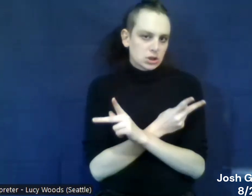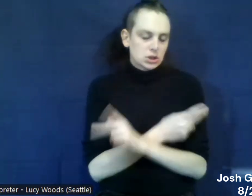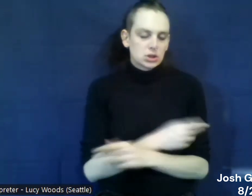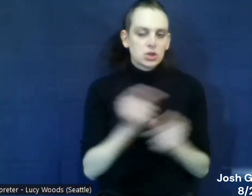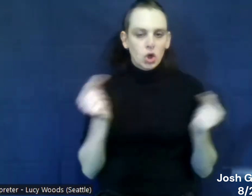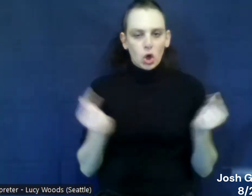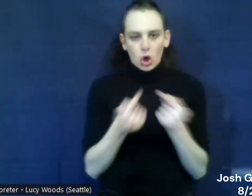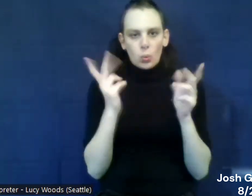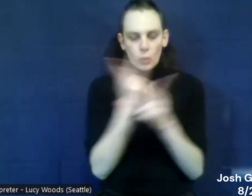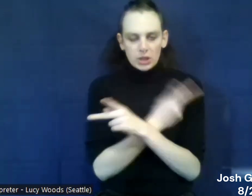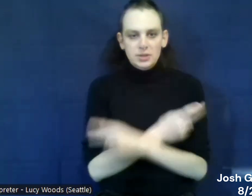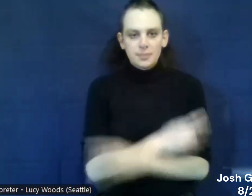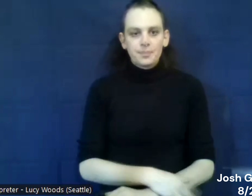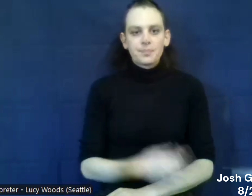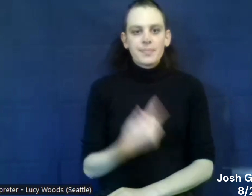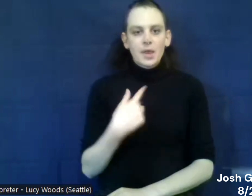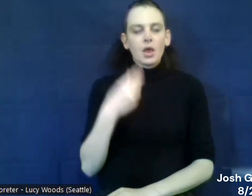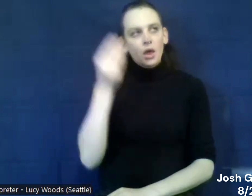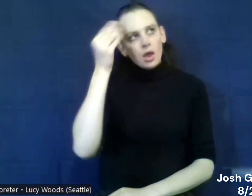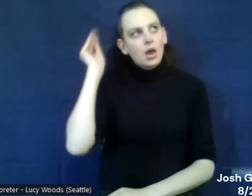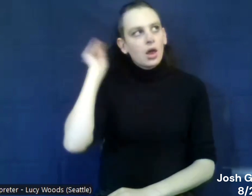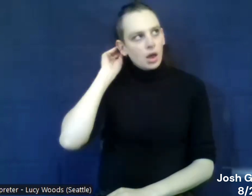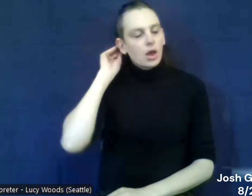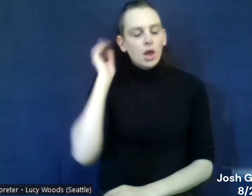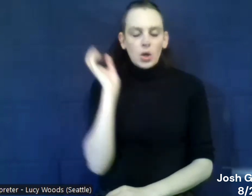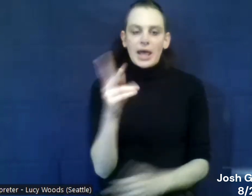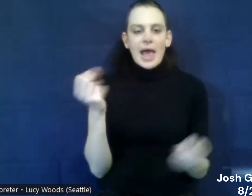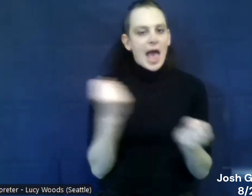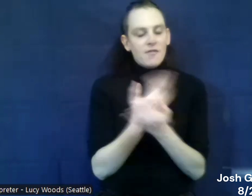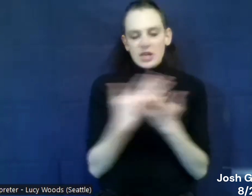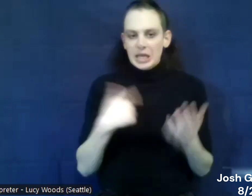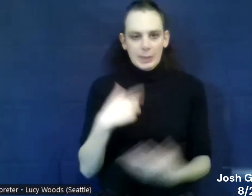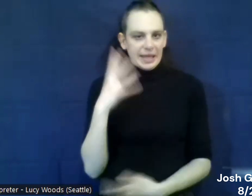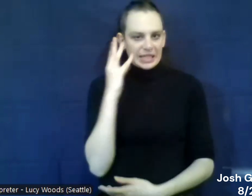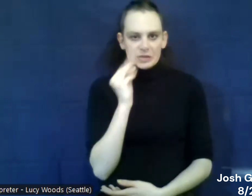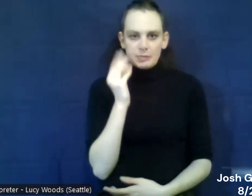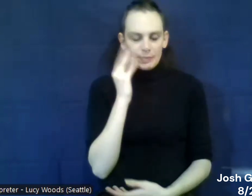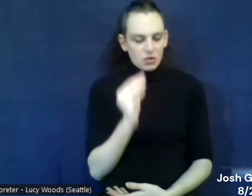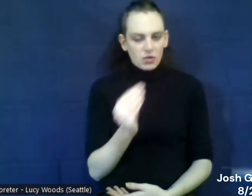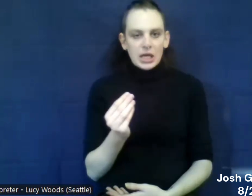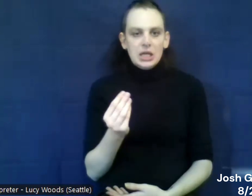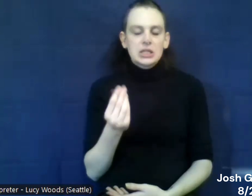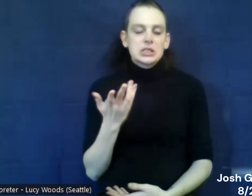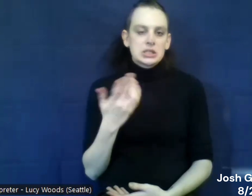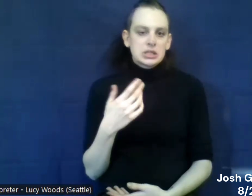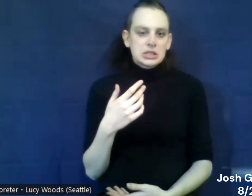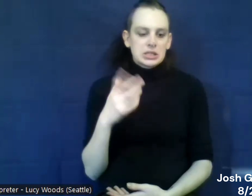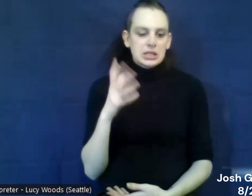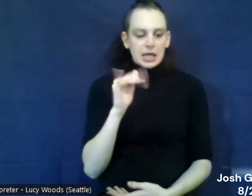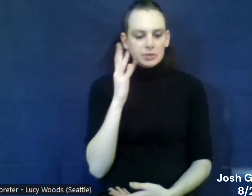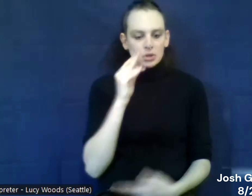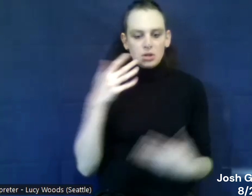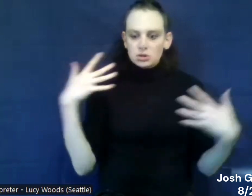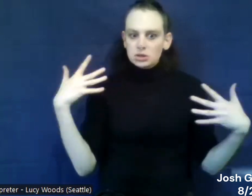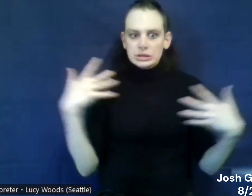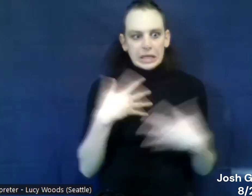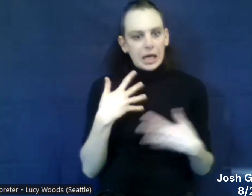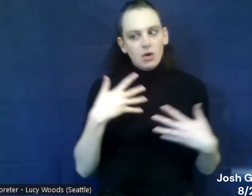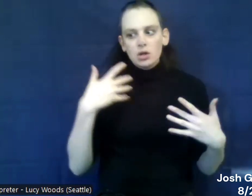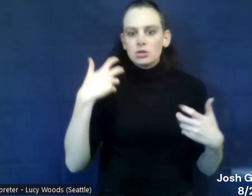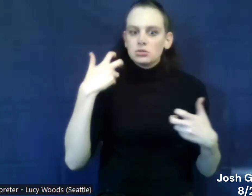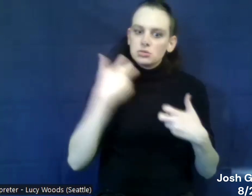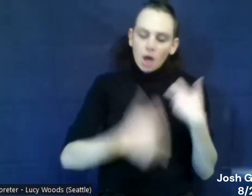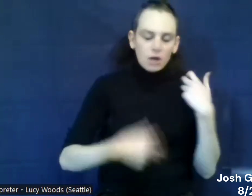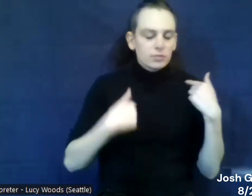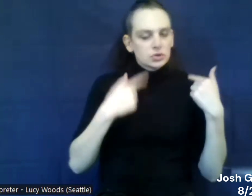and in my brain, after everything I had just gone through, after how scary and difficult that situation